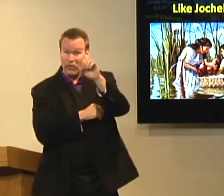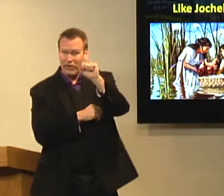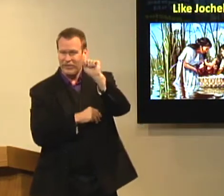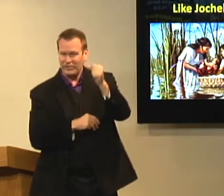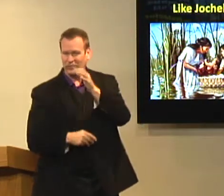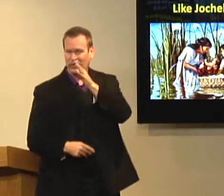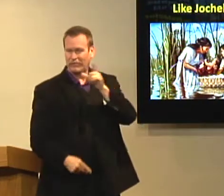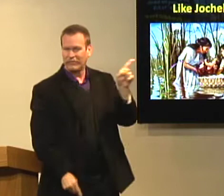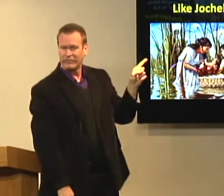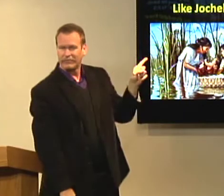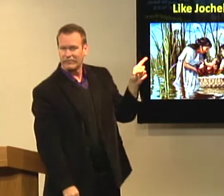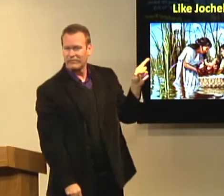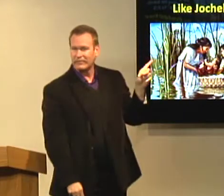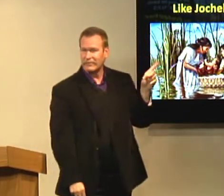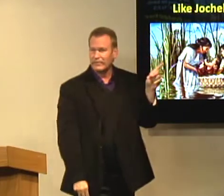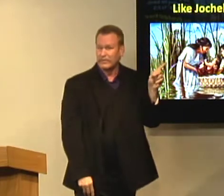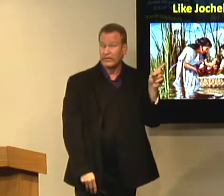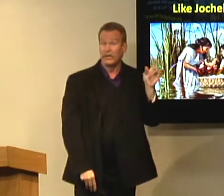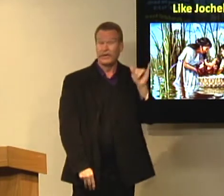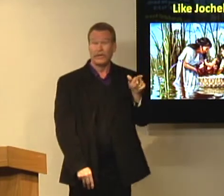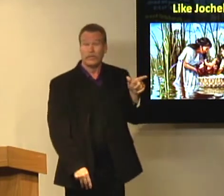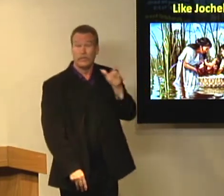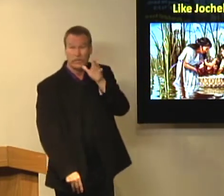Moses, Jacque Abed.